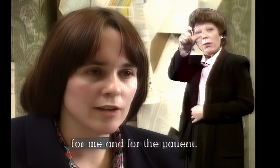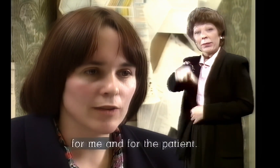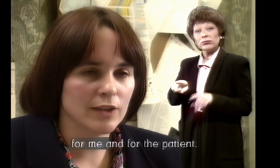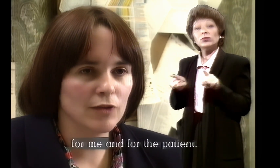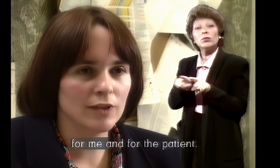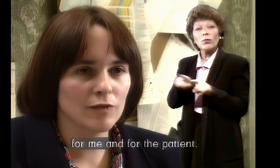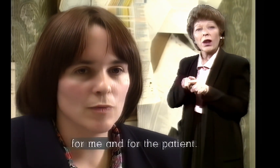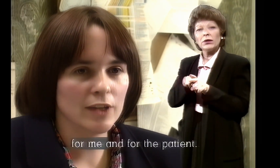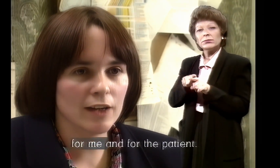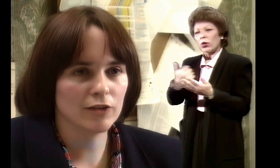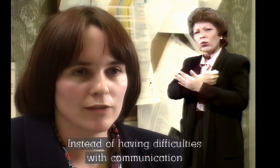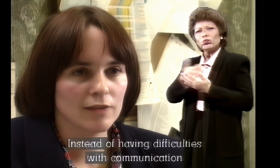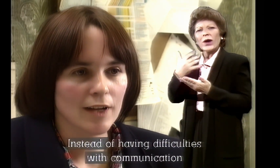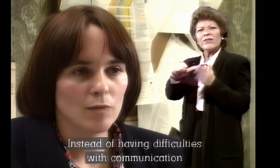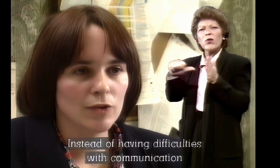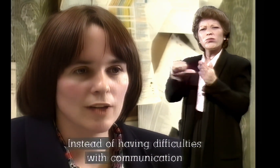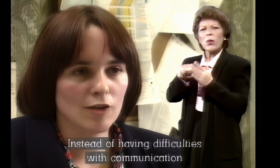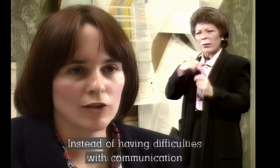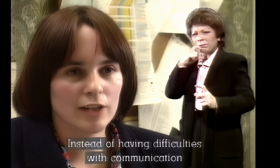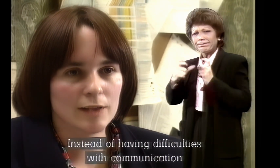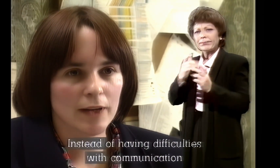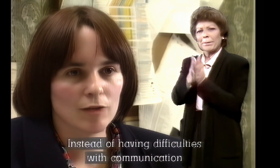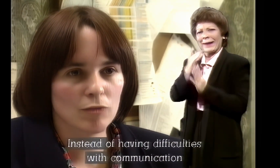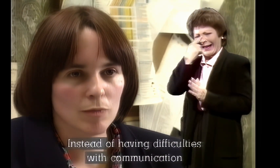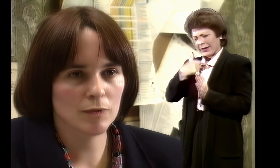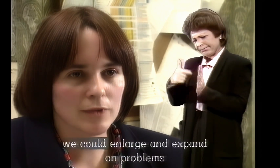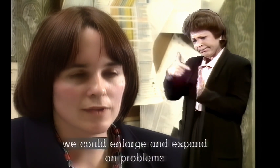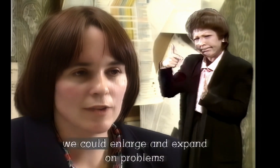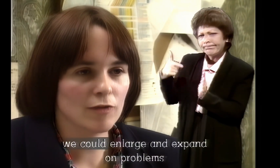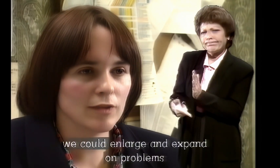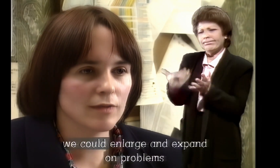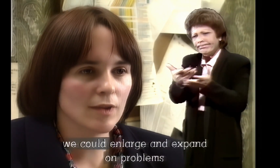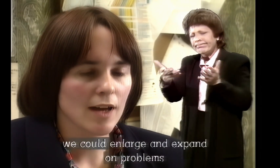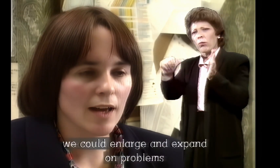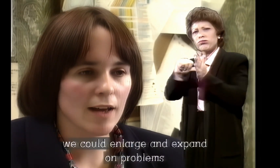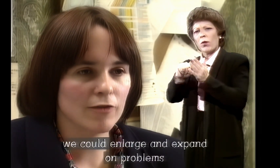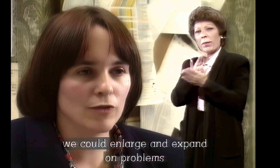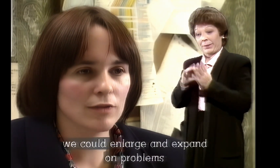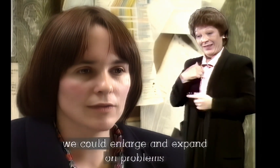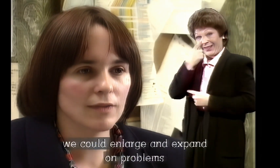having difficulties of communication, we could enlarge and expand on problems and offer full